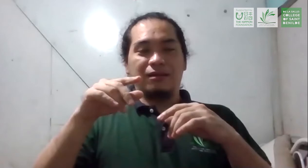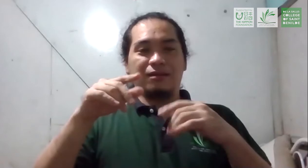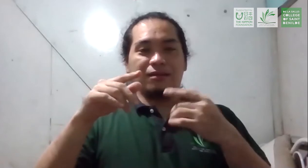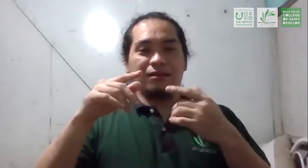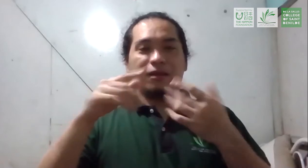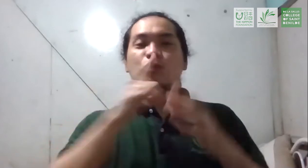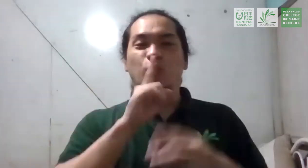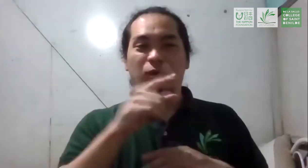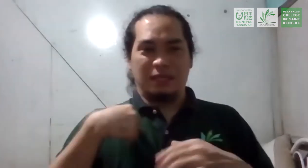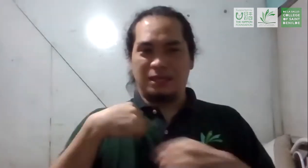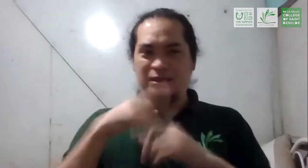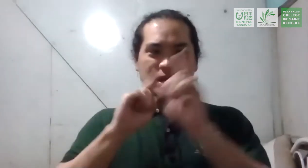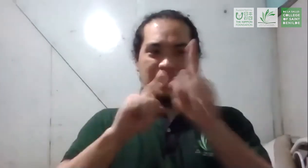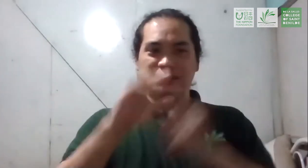Okay.